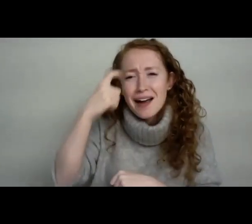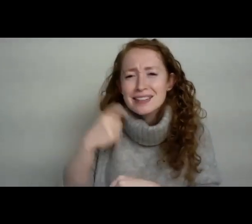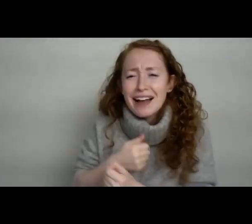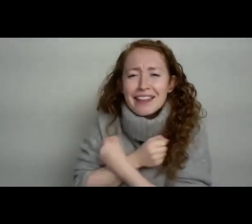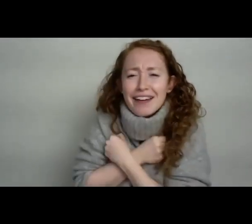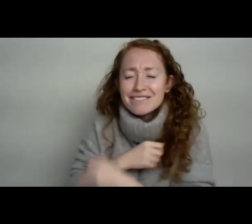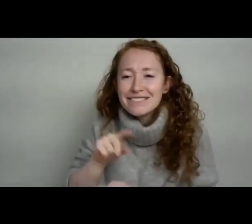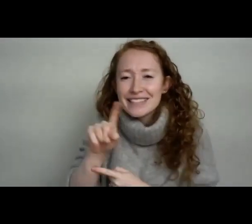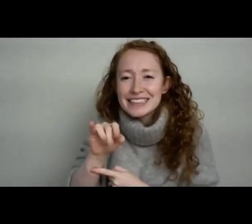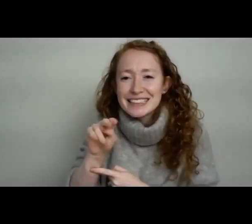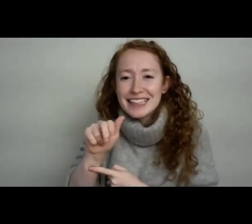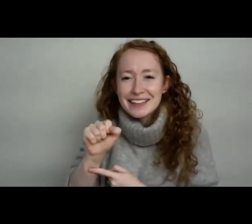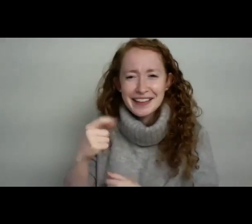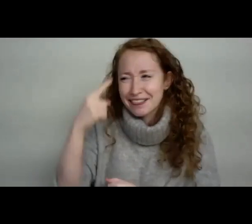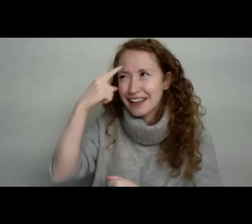Zinnias.